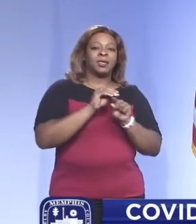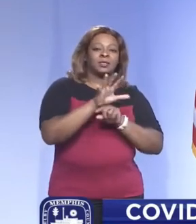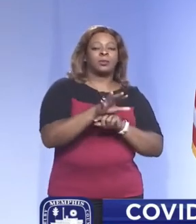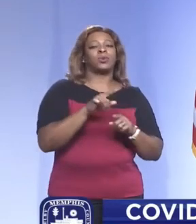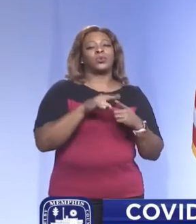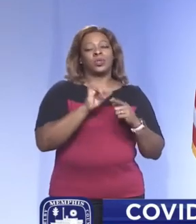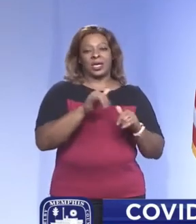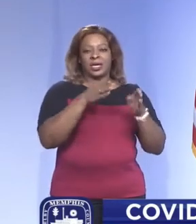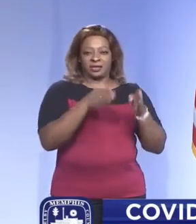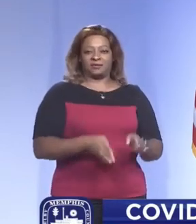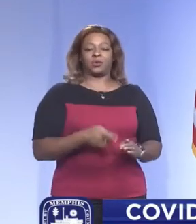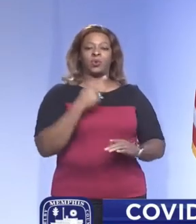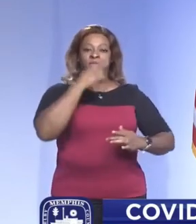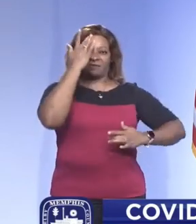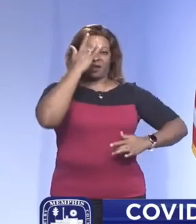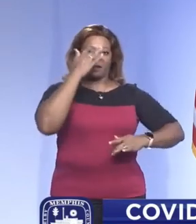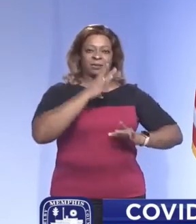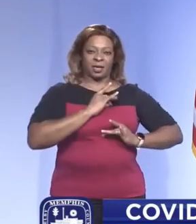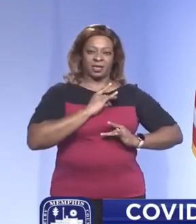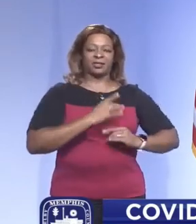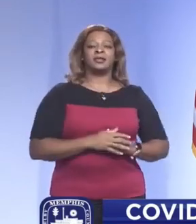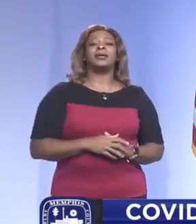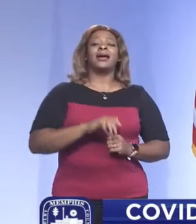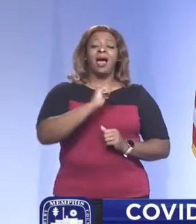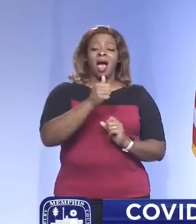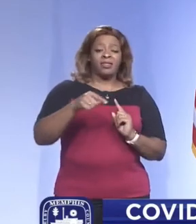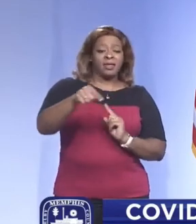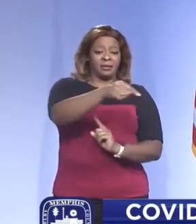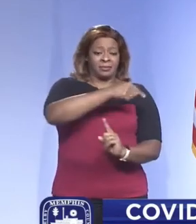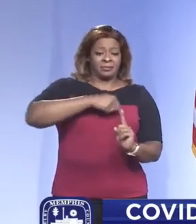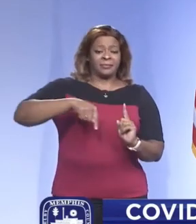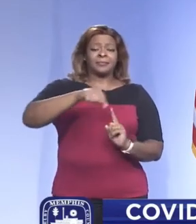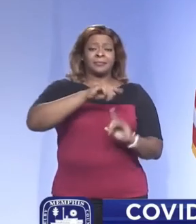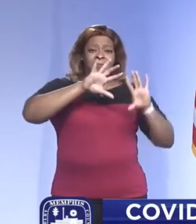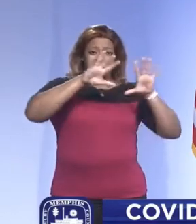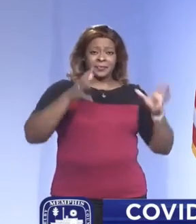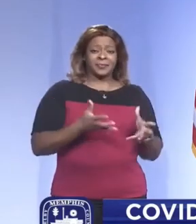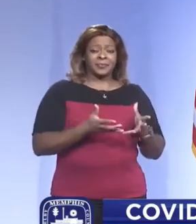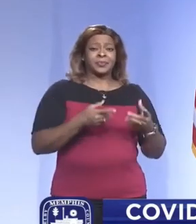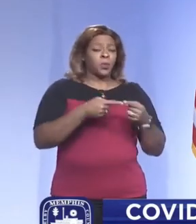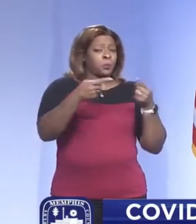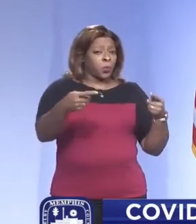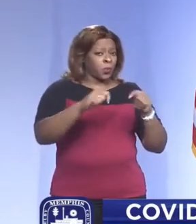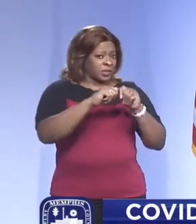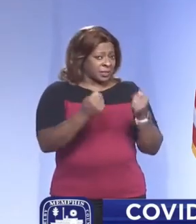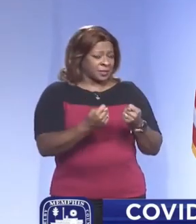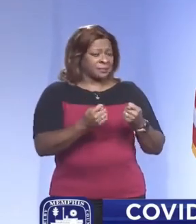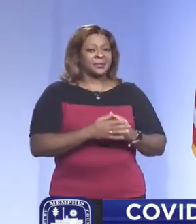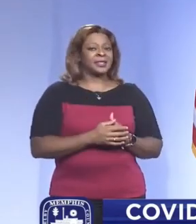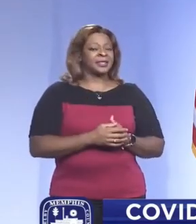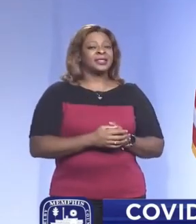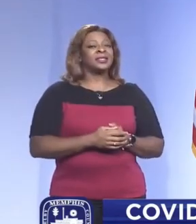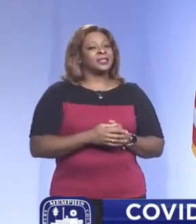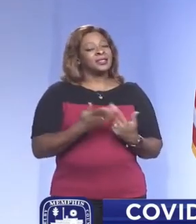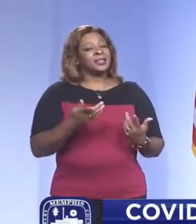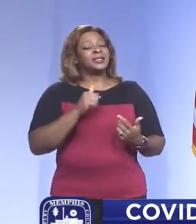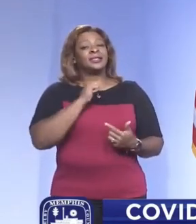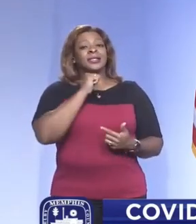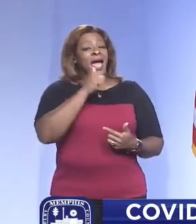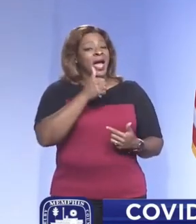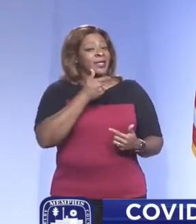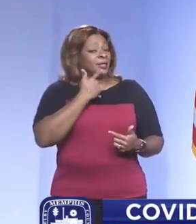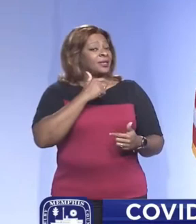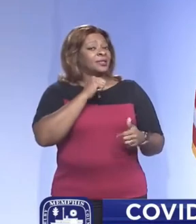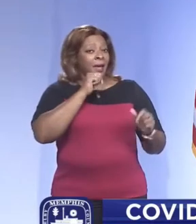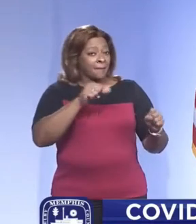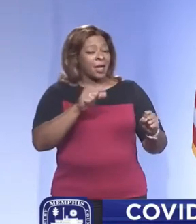the individual. As far as to the other, the opposing team, it's not that there's not an exposure there,